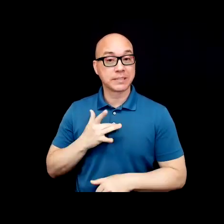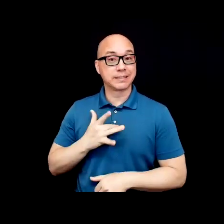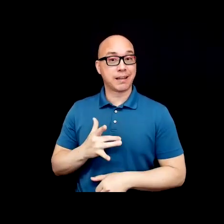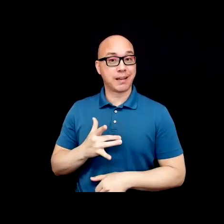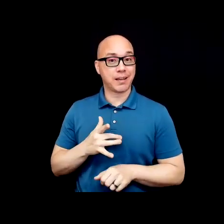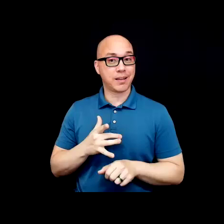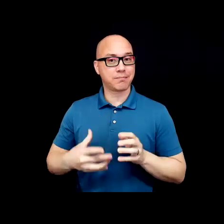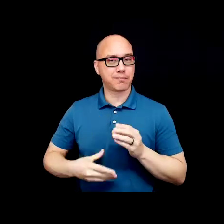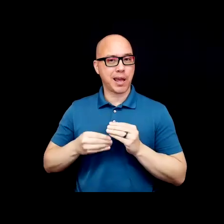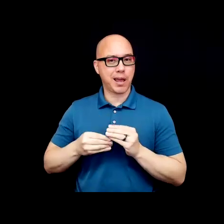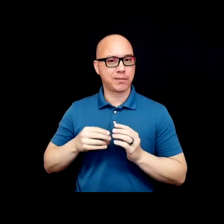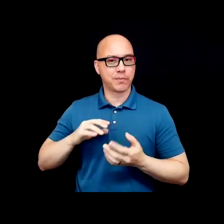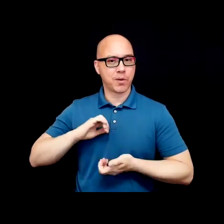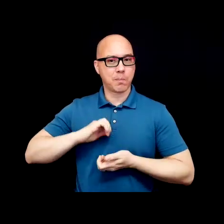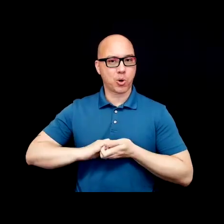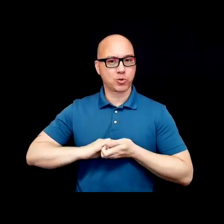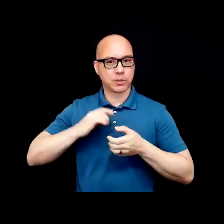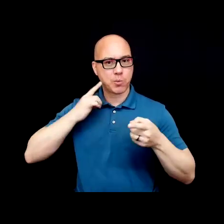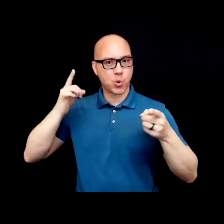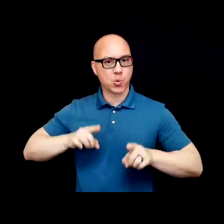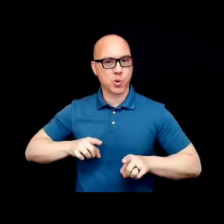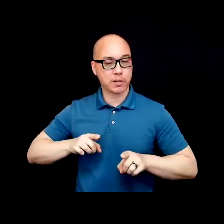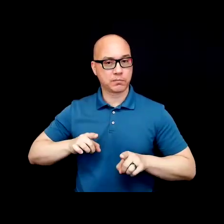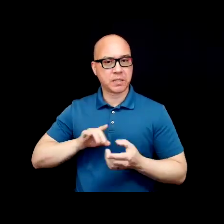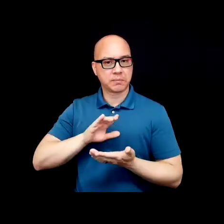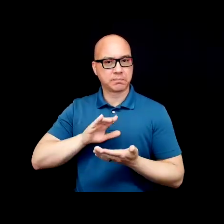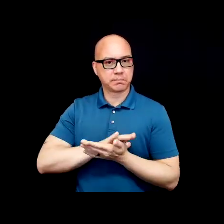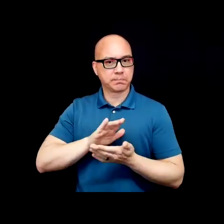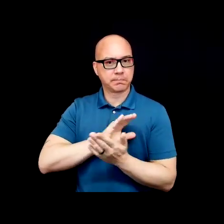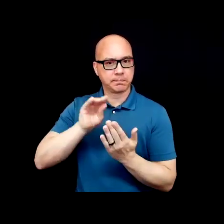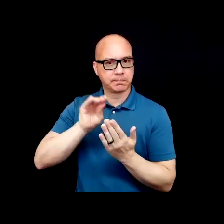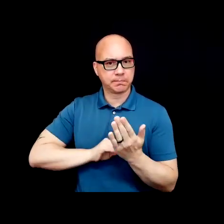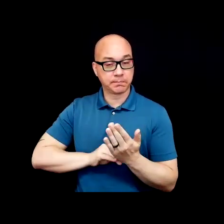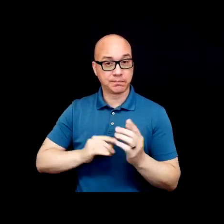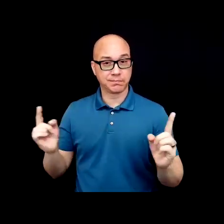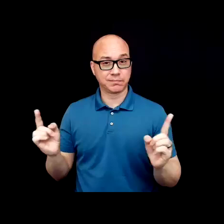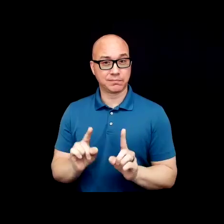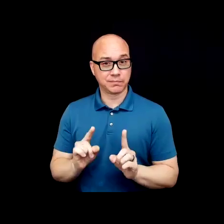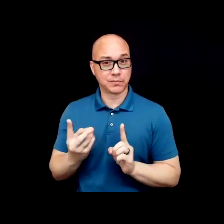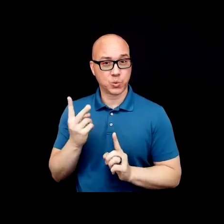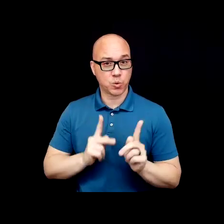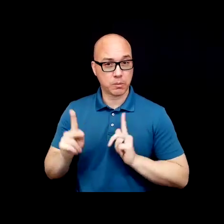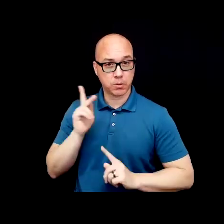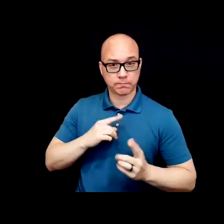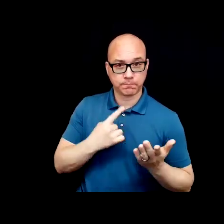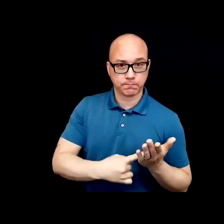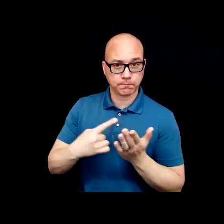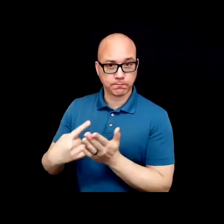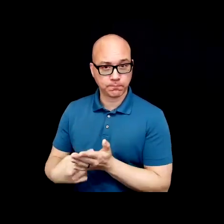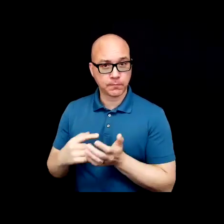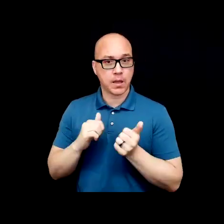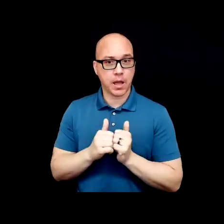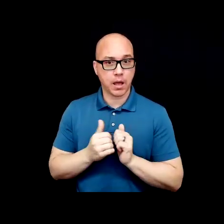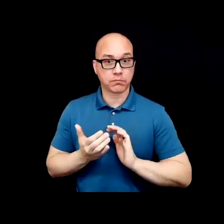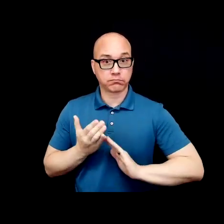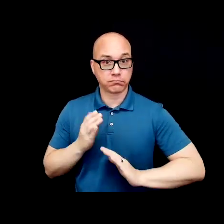agreement, a document that governs between the two partners how they're going to run the business, how they're going to distribute